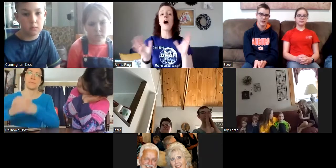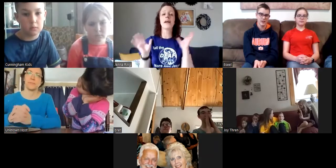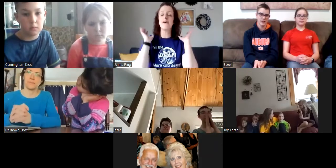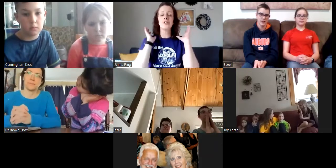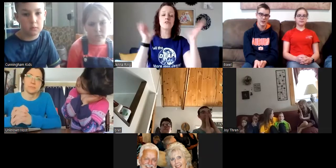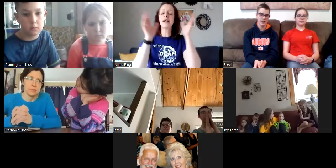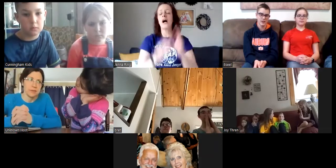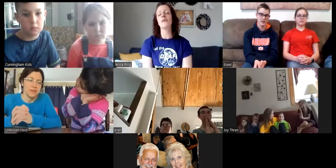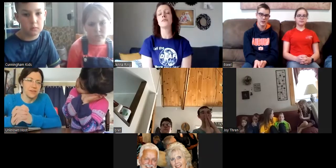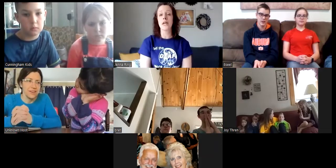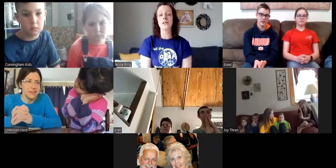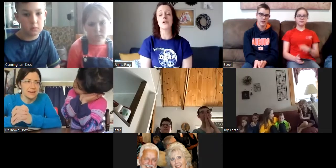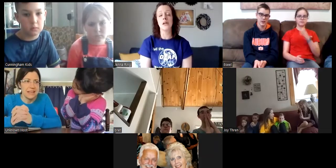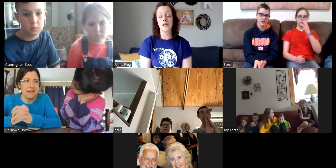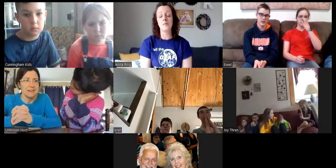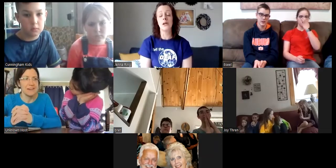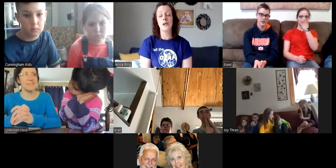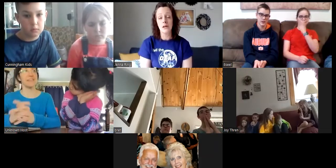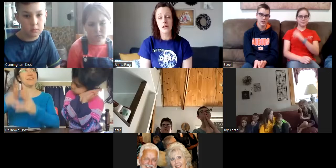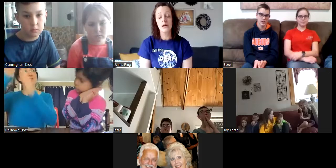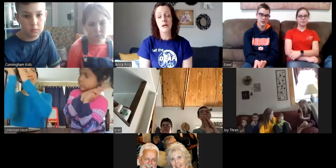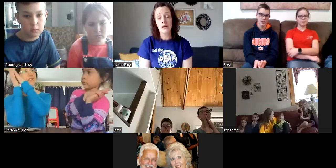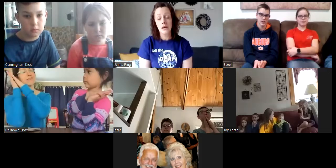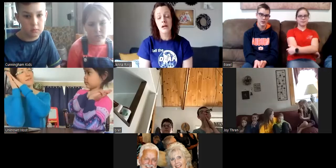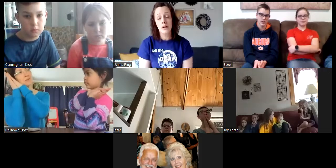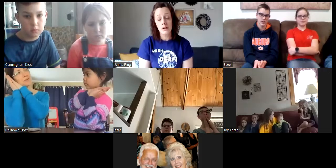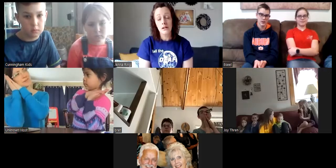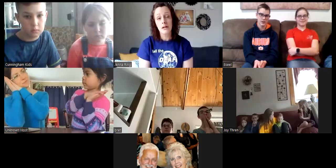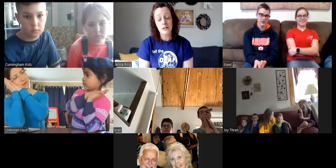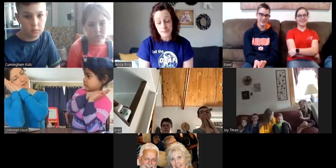you'd be talking, have a great conversation, and he'd be.